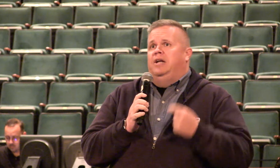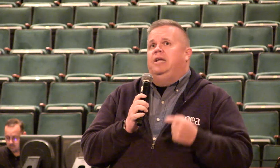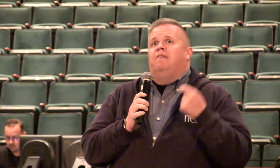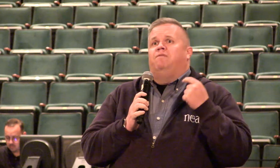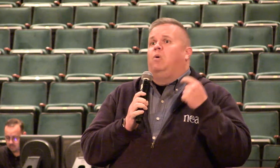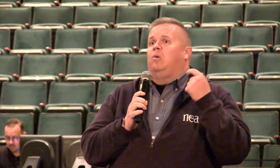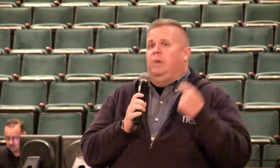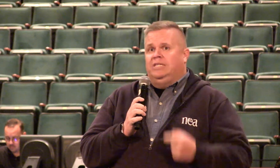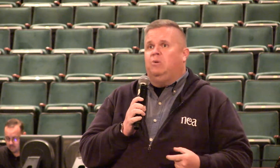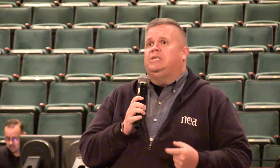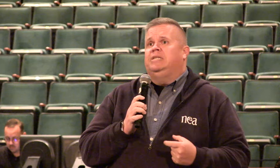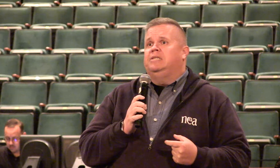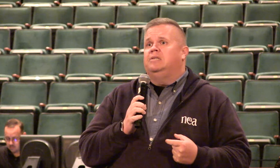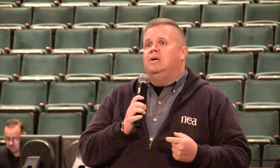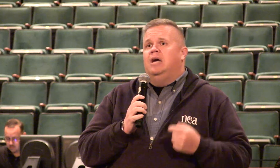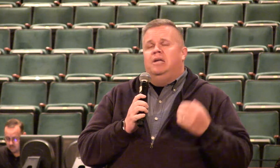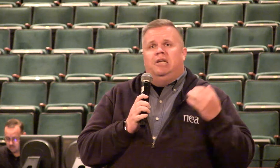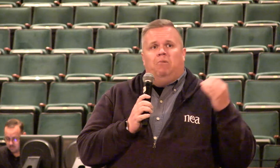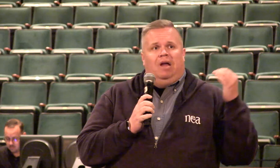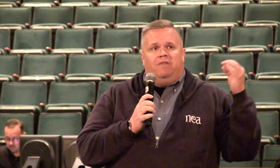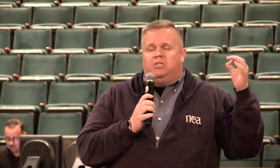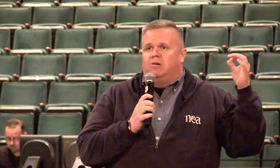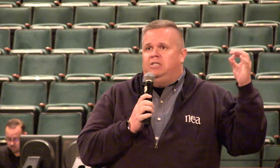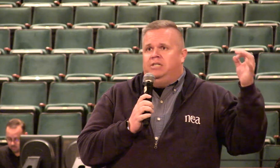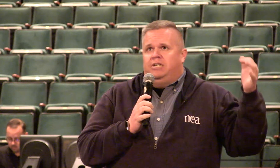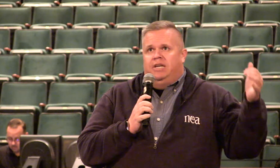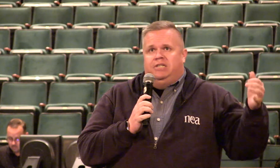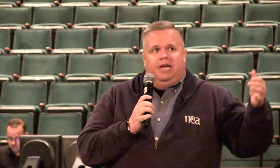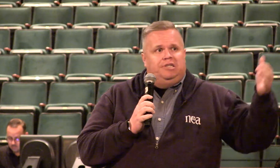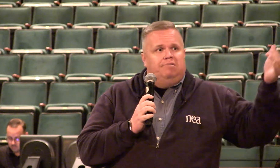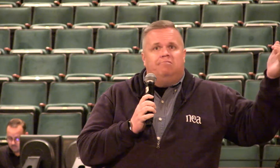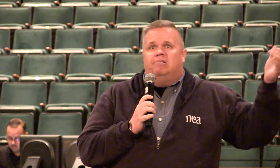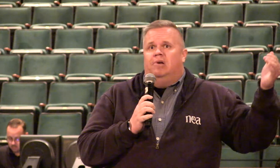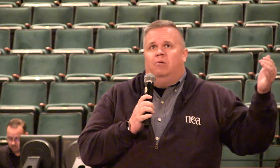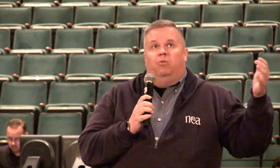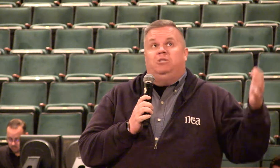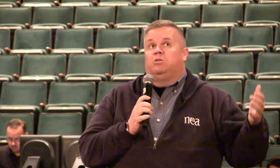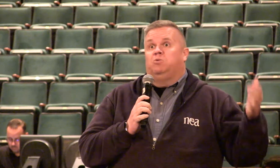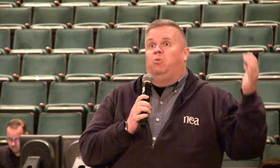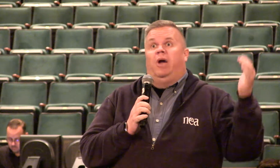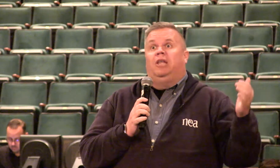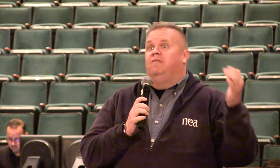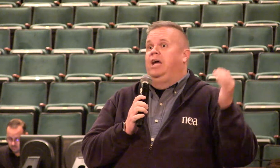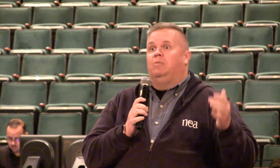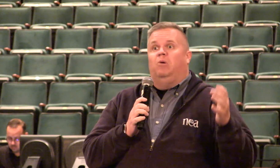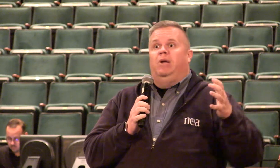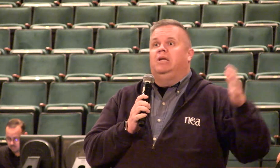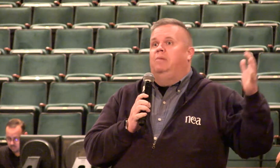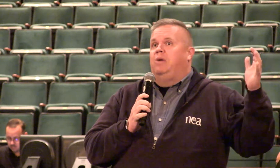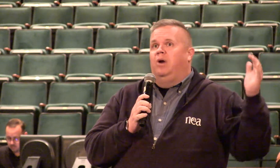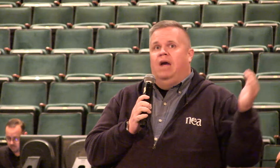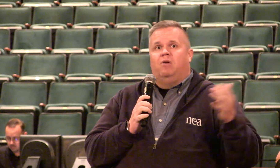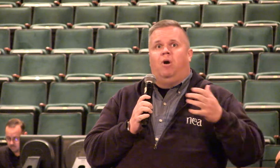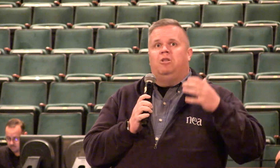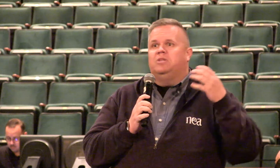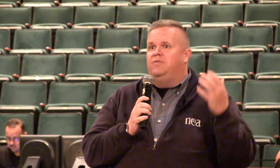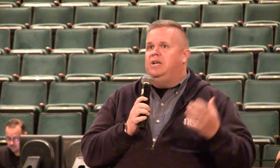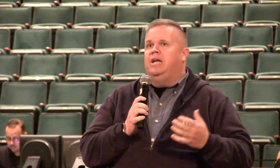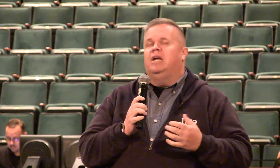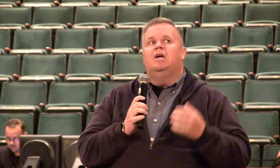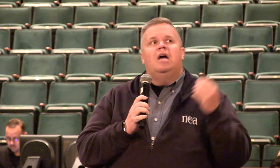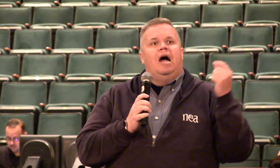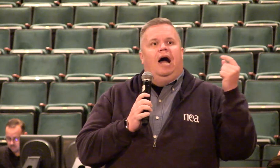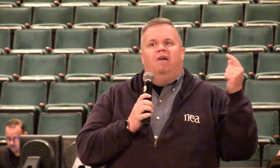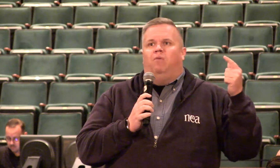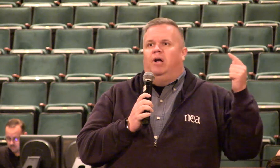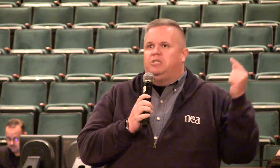need funding for resources. You know, when I first started teaching in education, resources were readily available. They were everywhere, there was